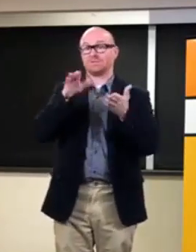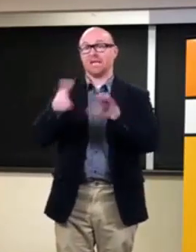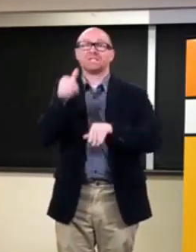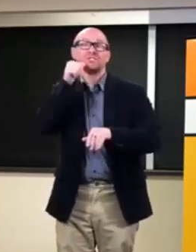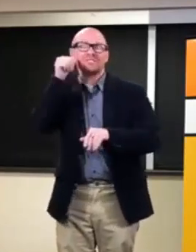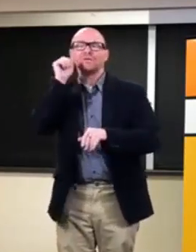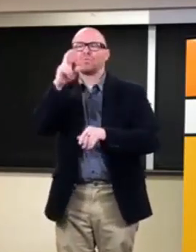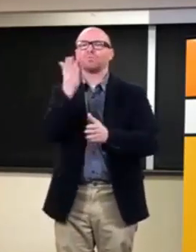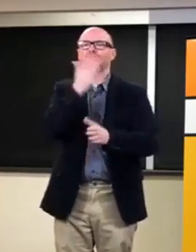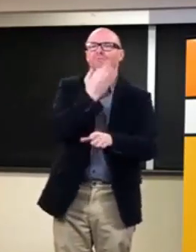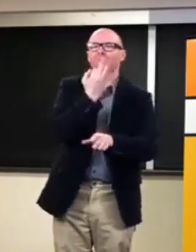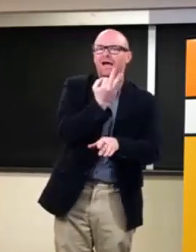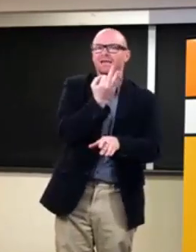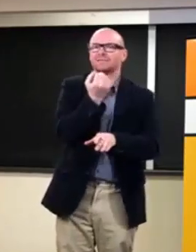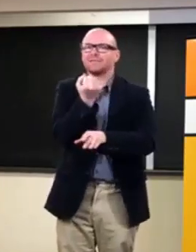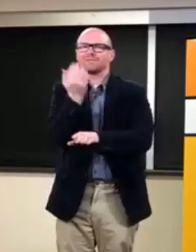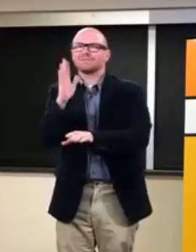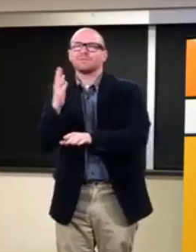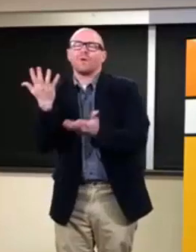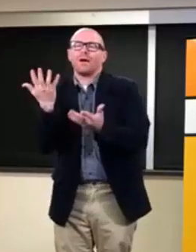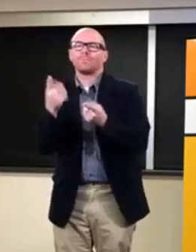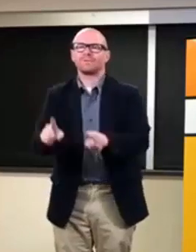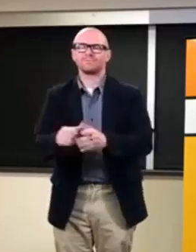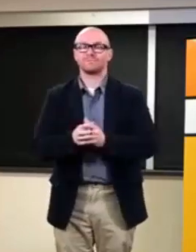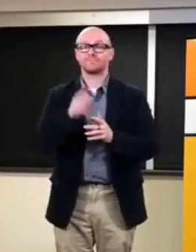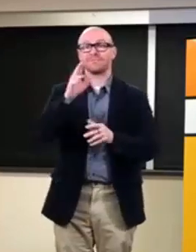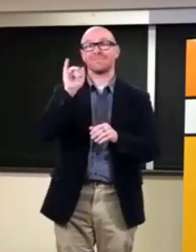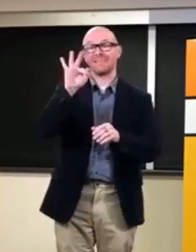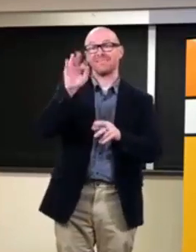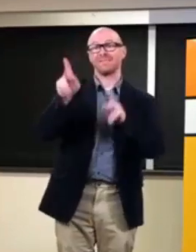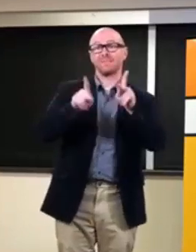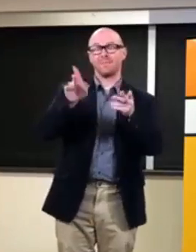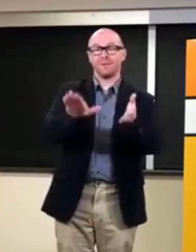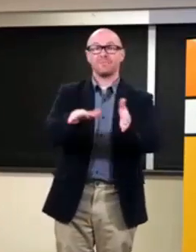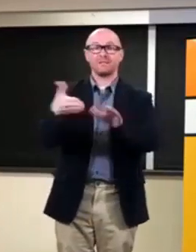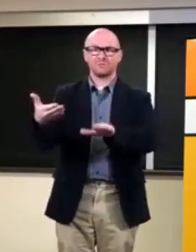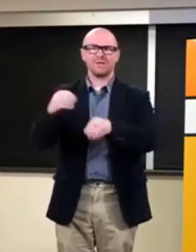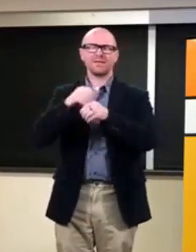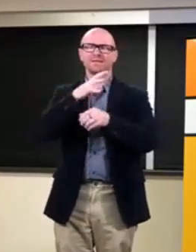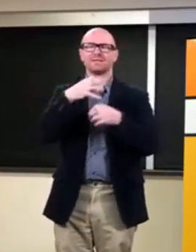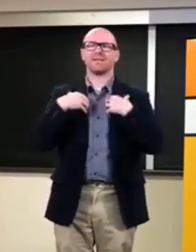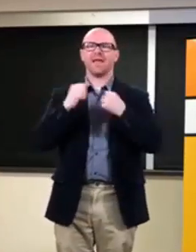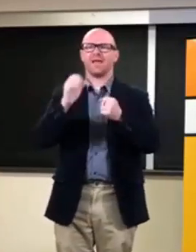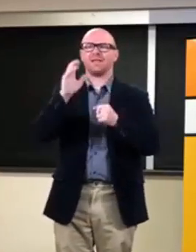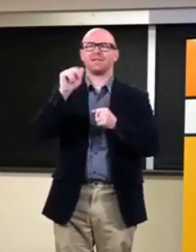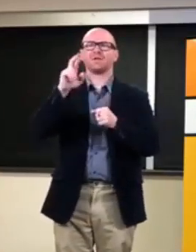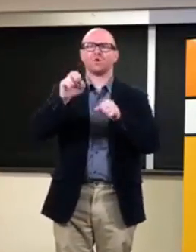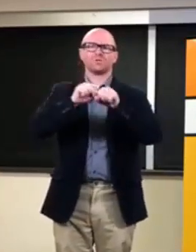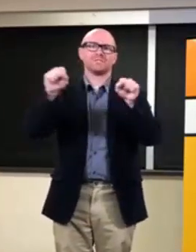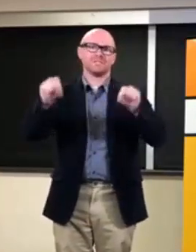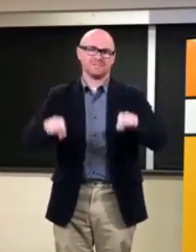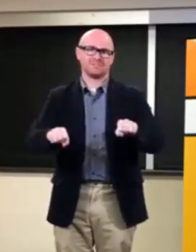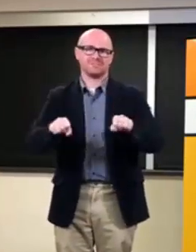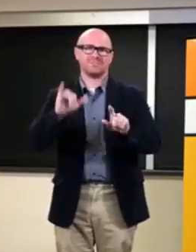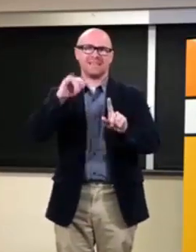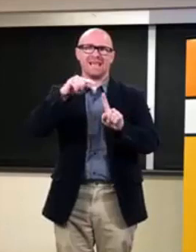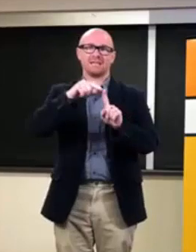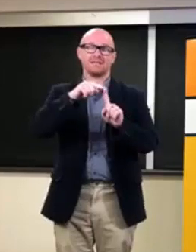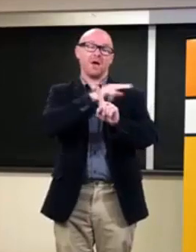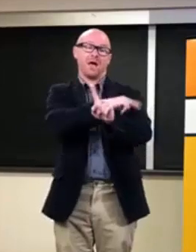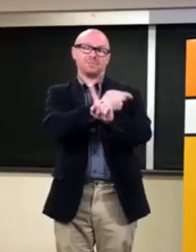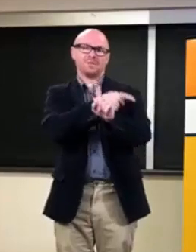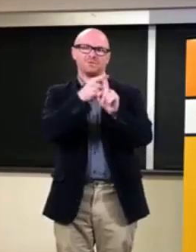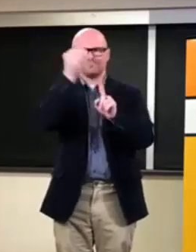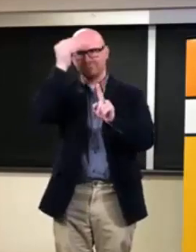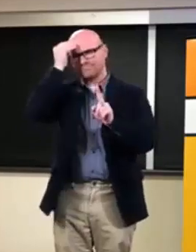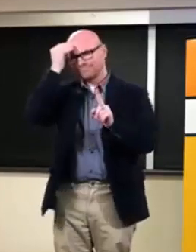reported to us? So that can vary because if people pass away in a healthcare system, that it's on the hospital to